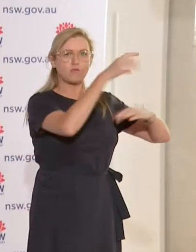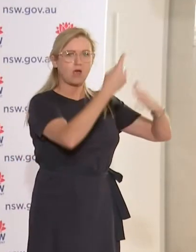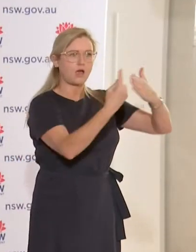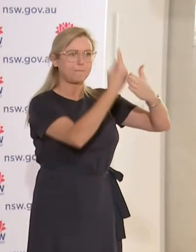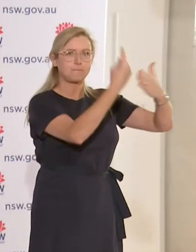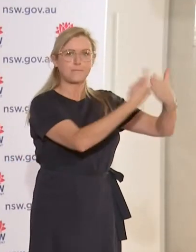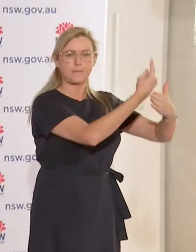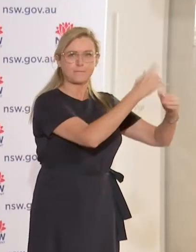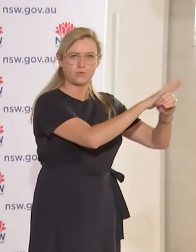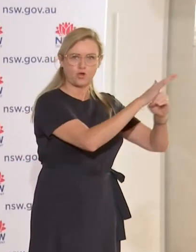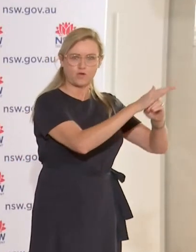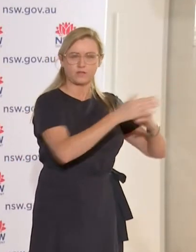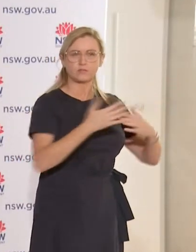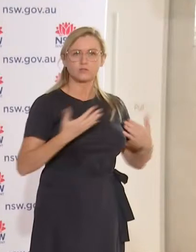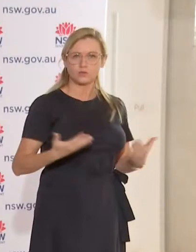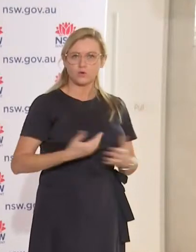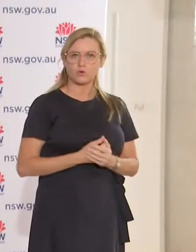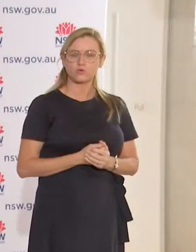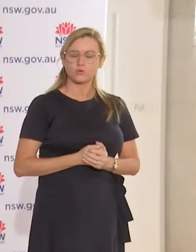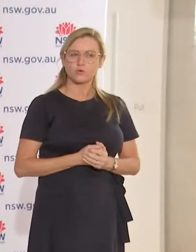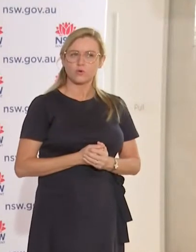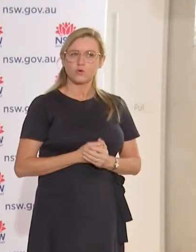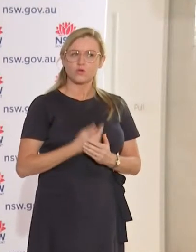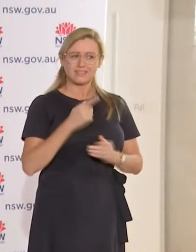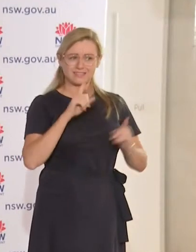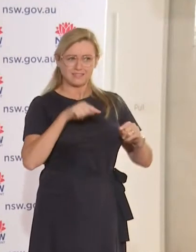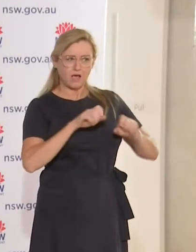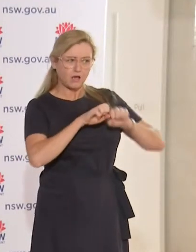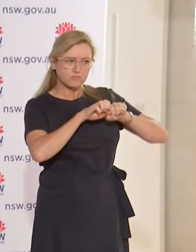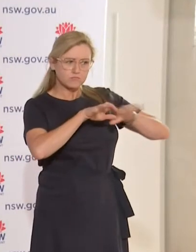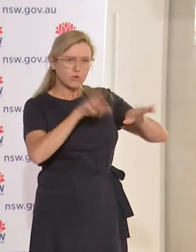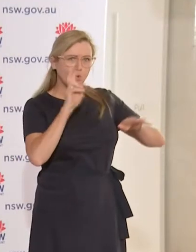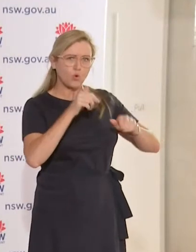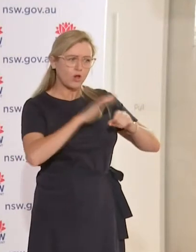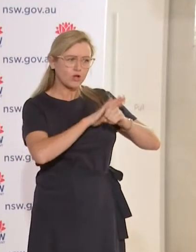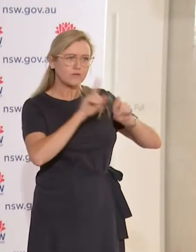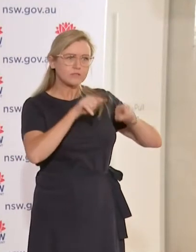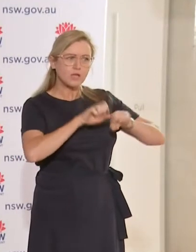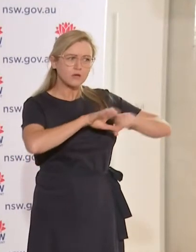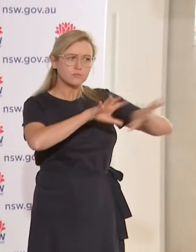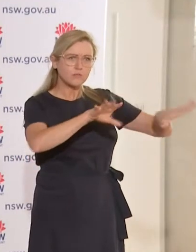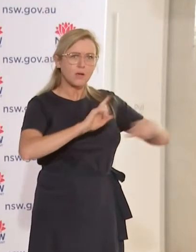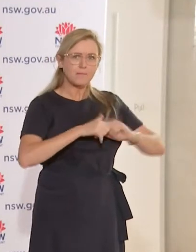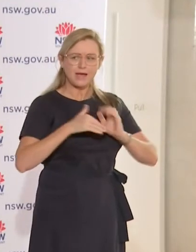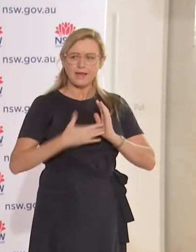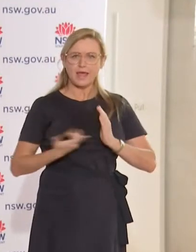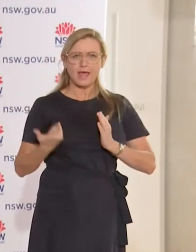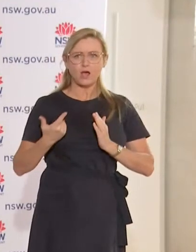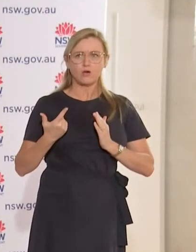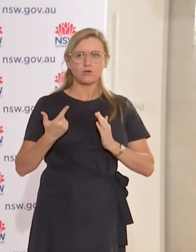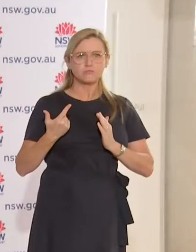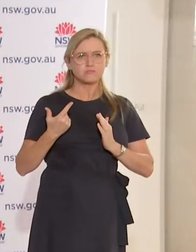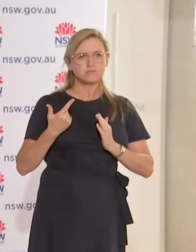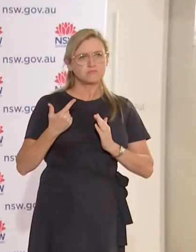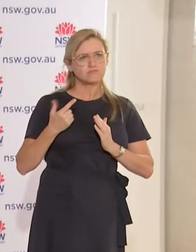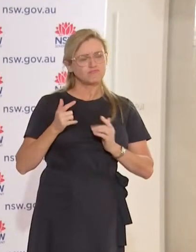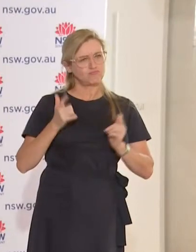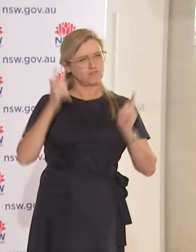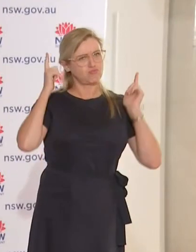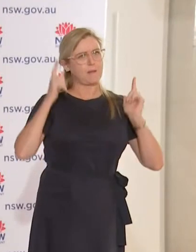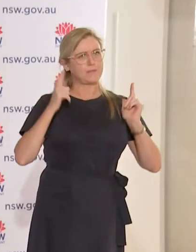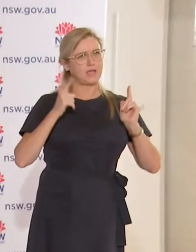that scrapping regular daily press conferences from the most senior levels of government will send the impression to the broader community that we are past the worst